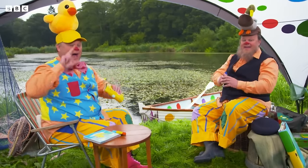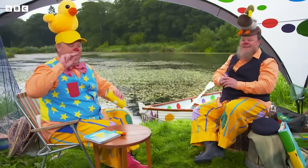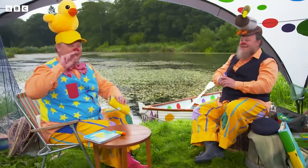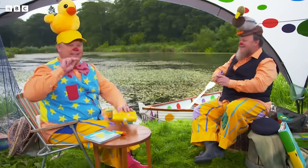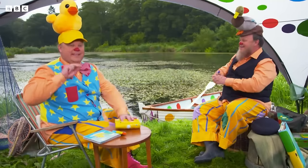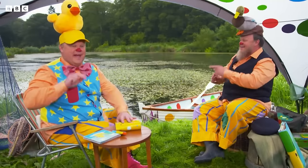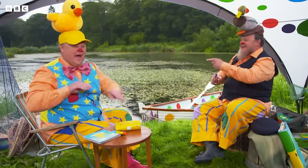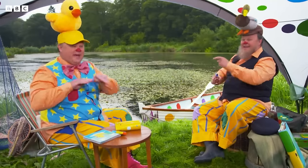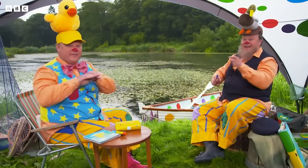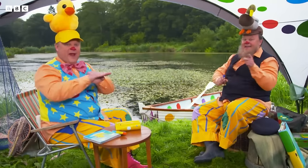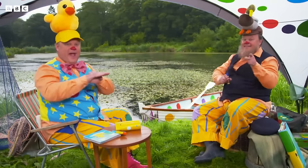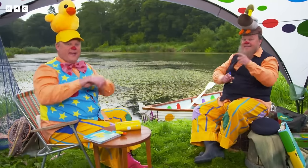a duck race.